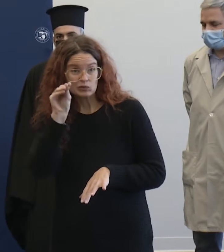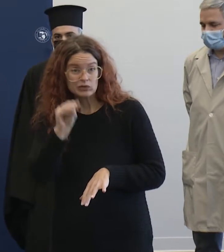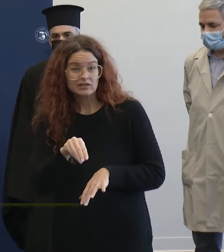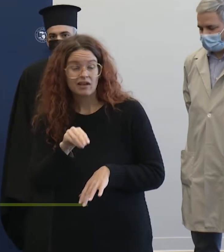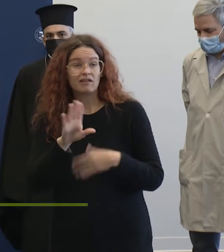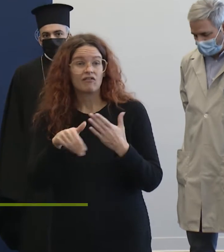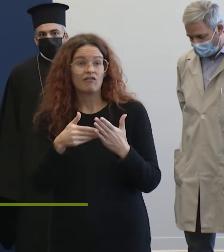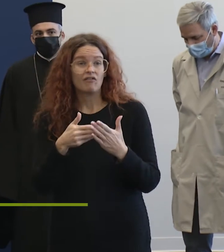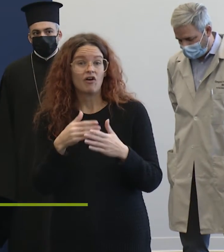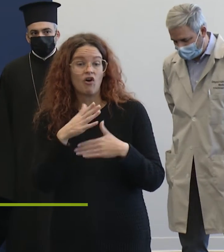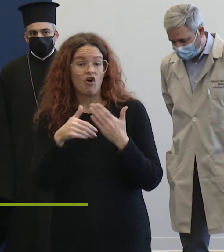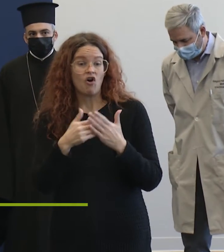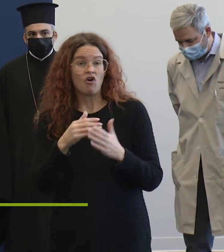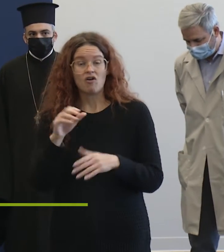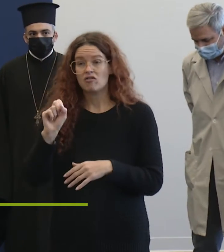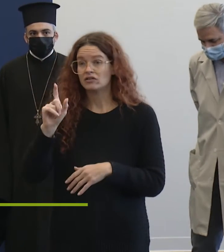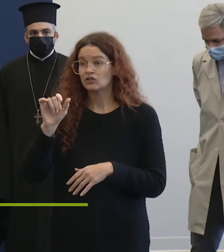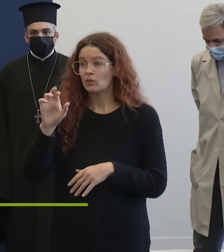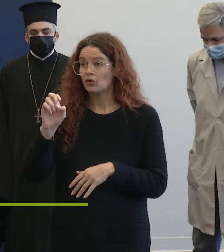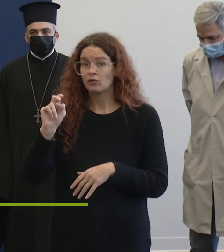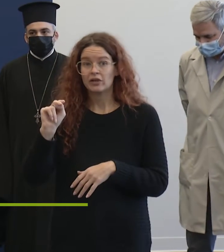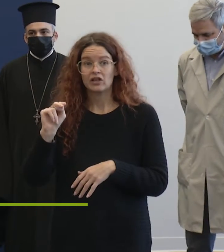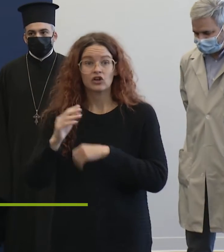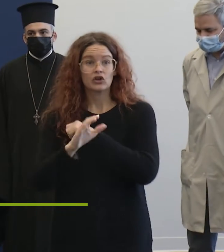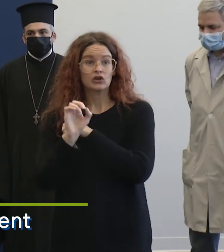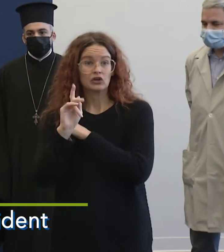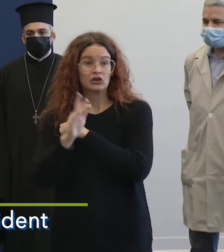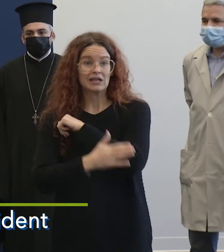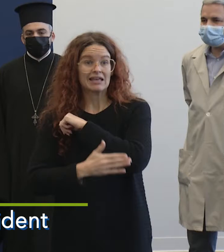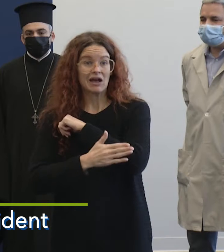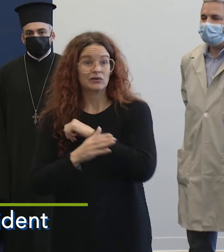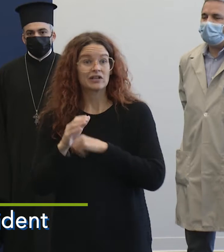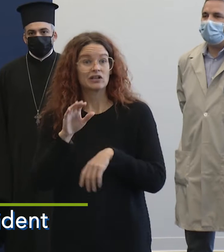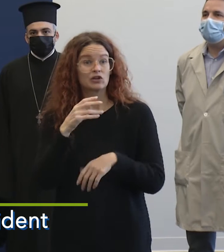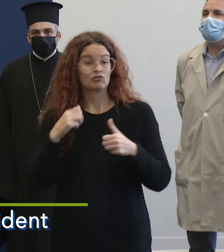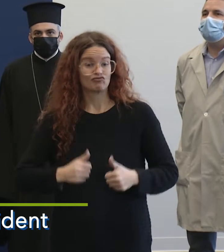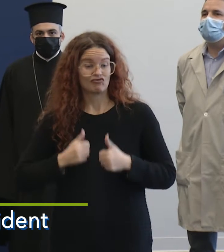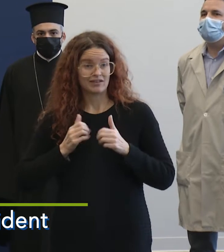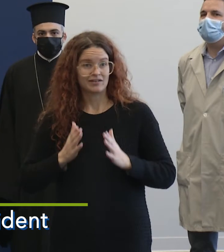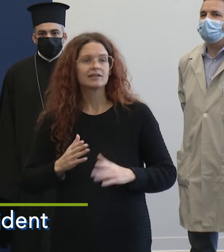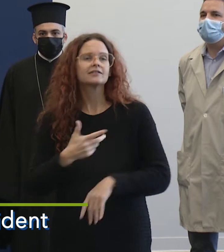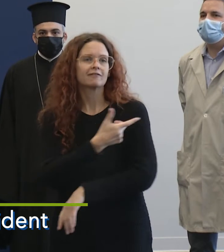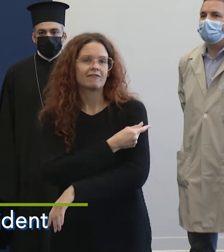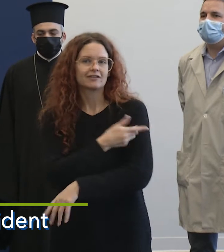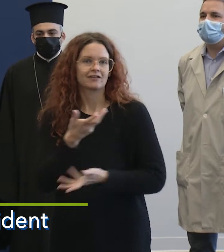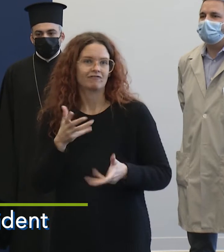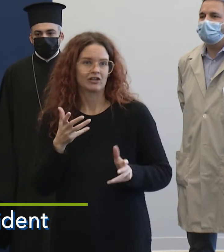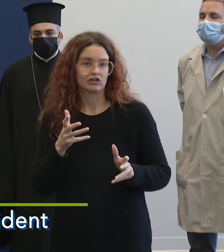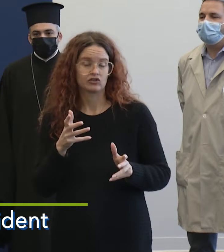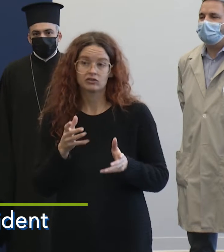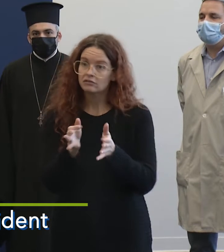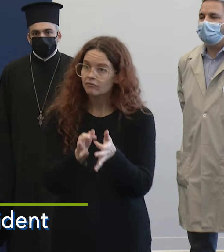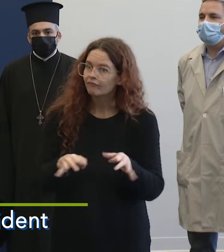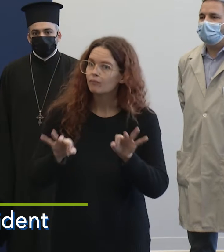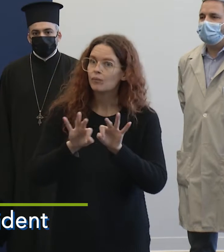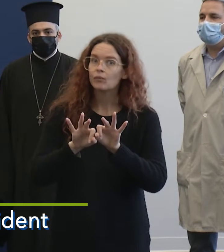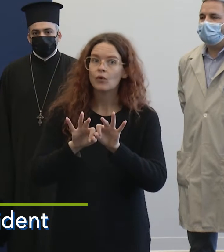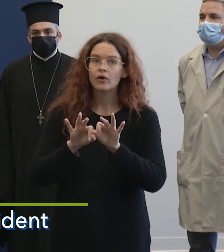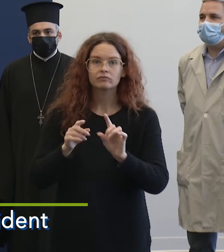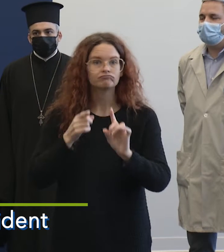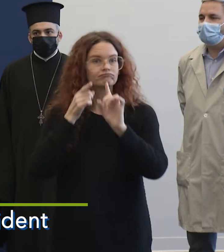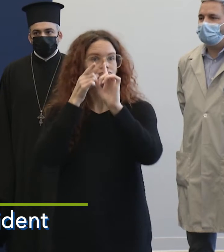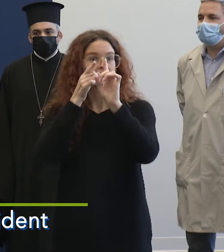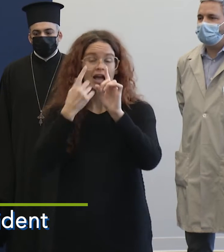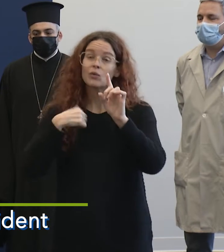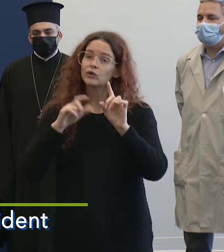72% of suburban Cook County residents have gotten vaccinated against COVID. This is an important milestone and one that we